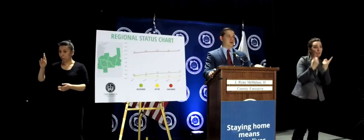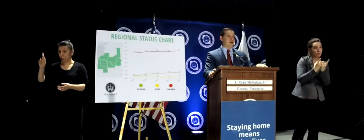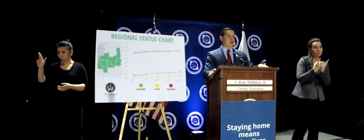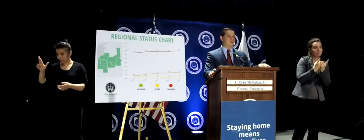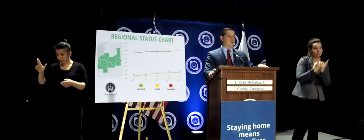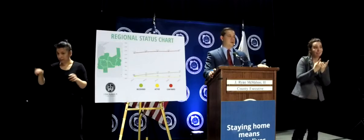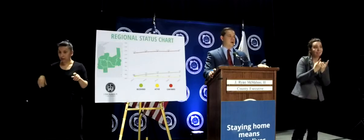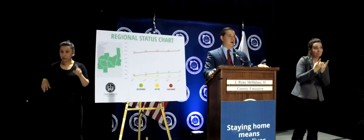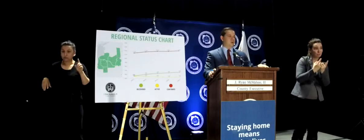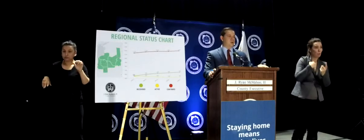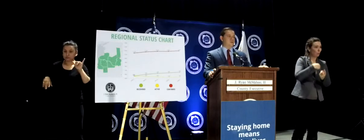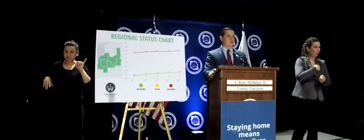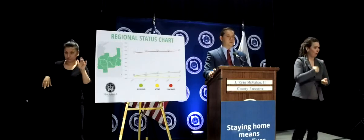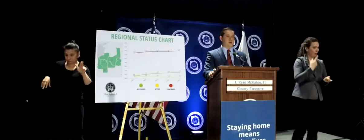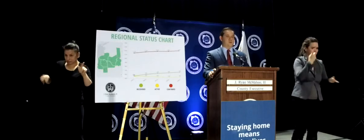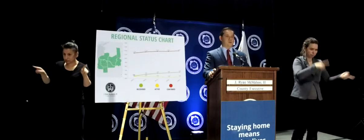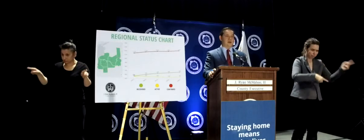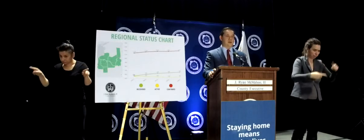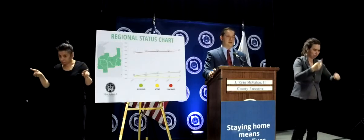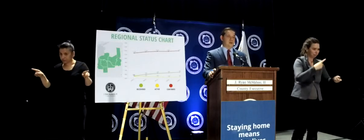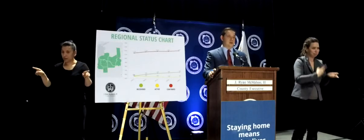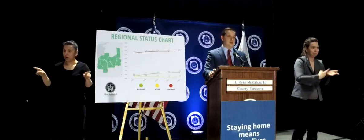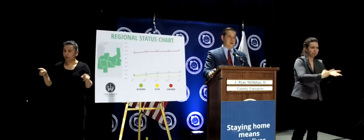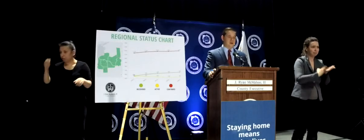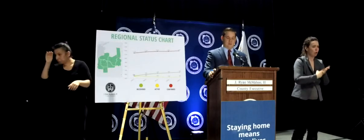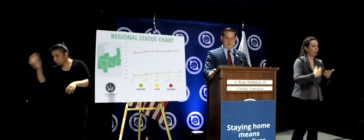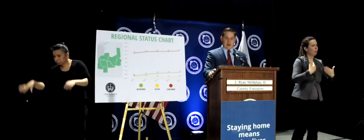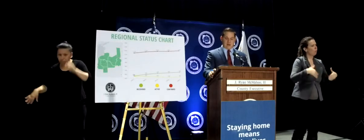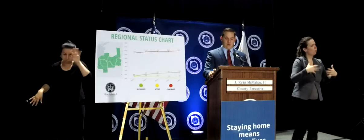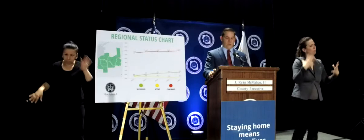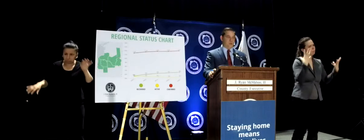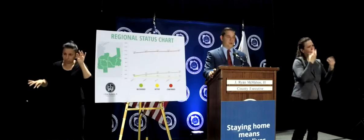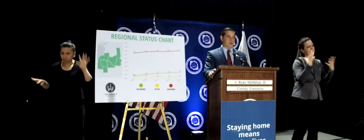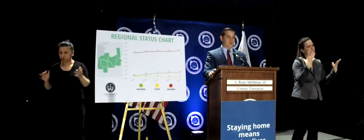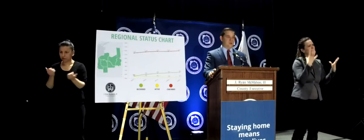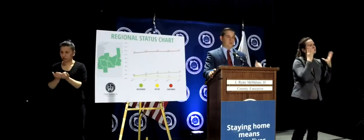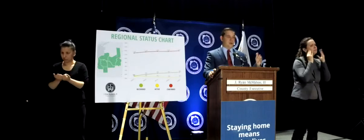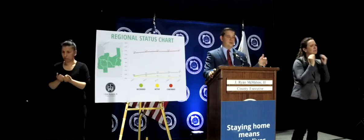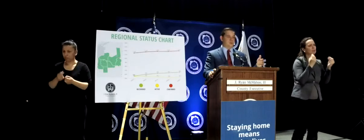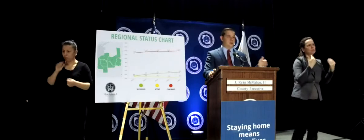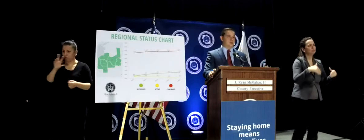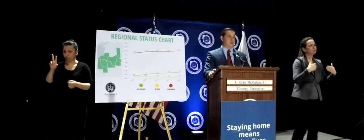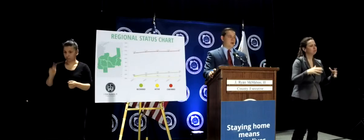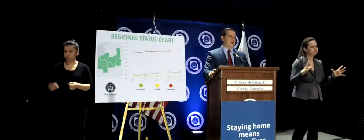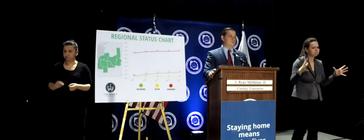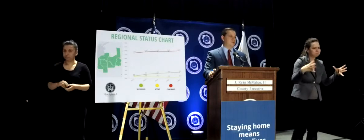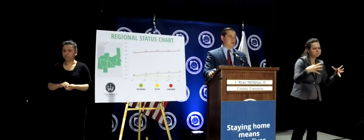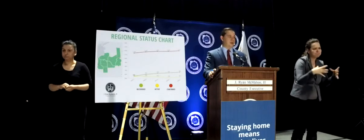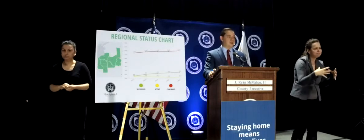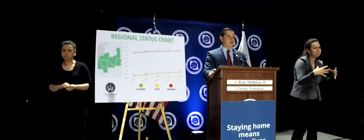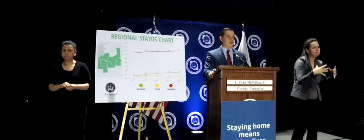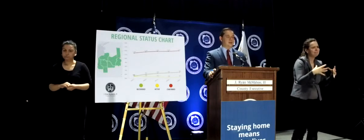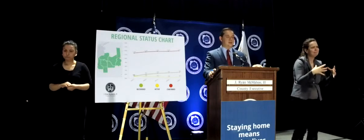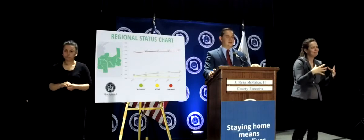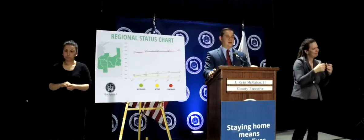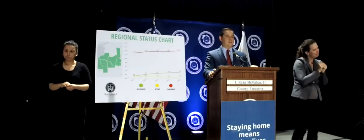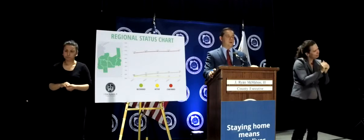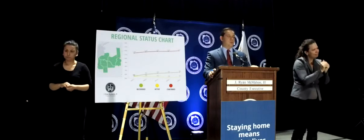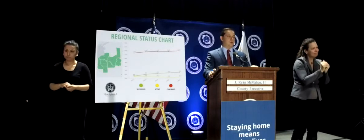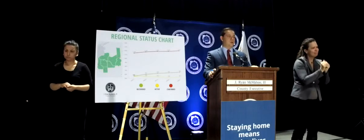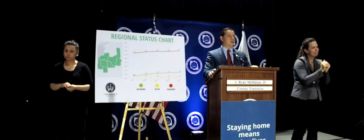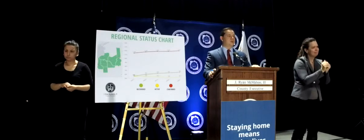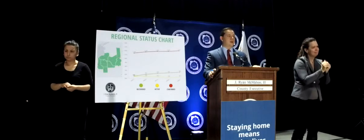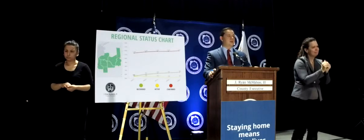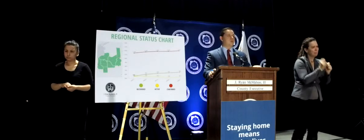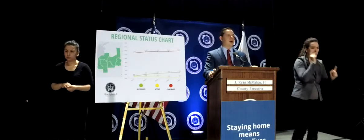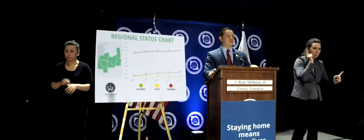happy to share any of our real life experience with any group looking at their own plans. But certainly, I think the idea that they have their